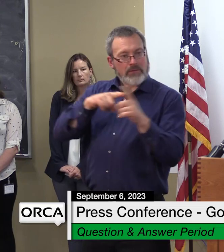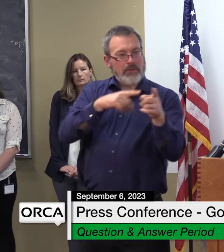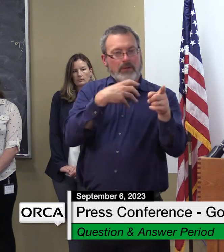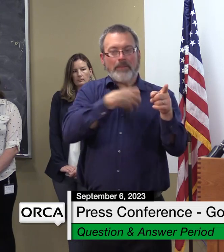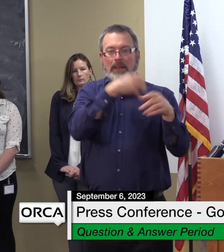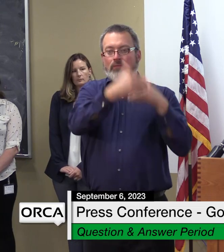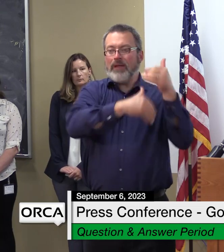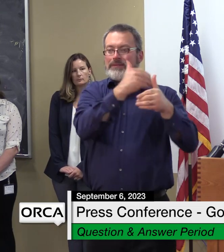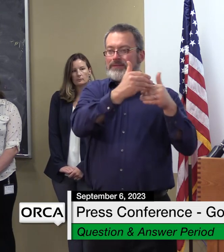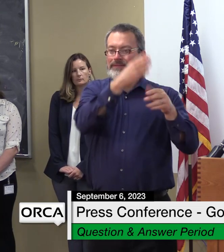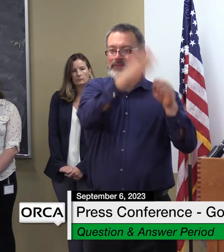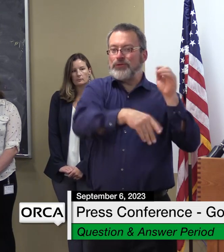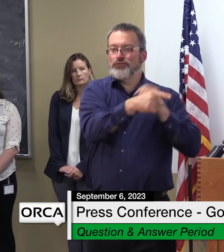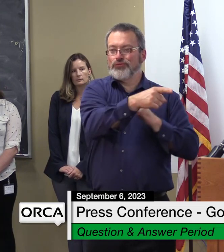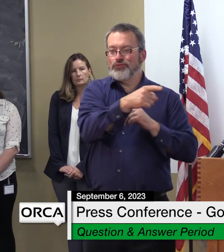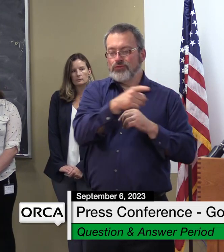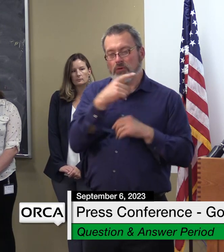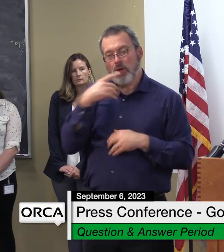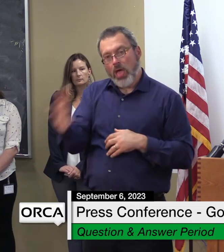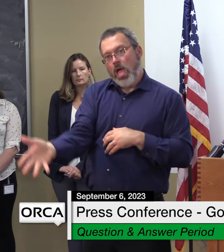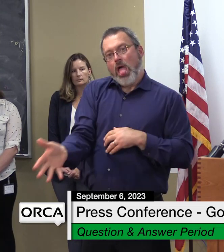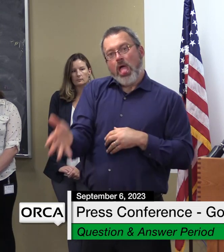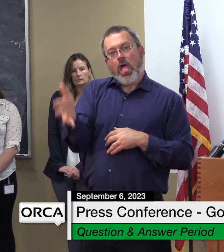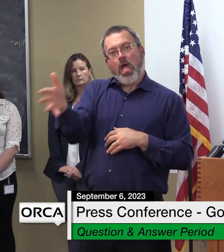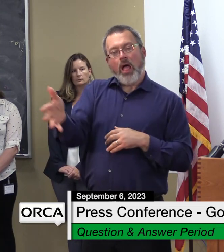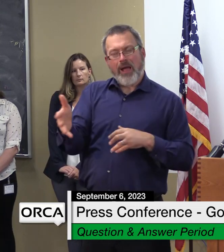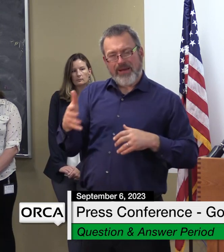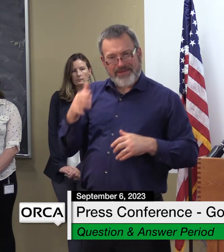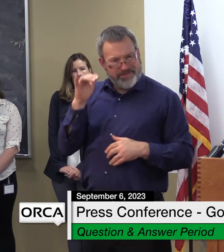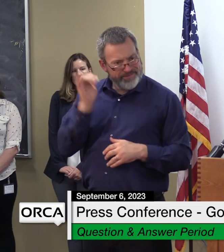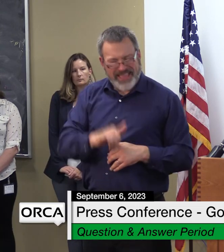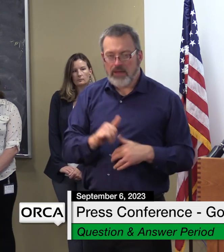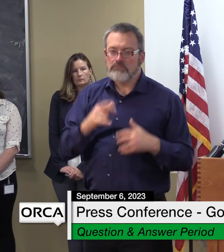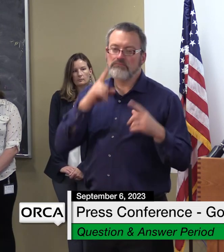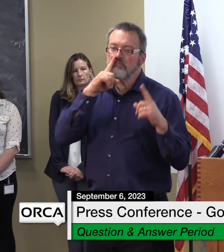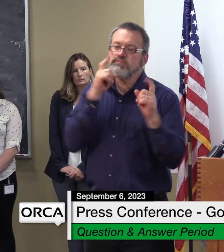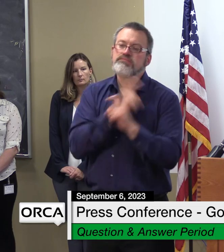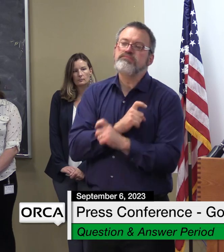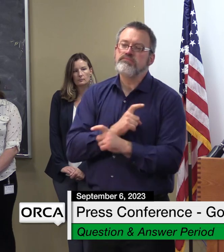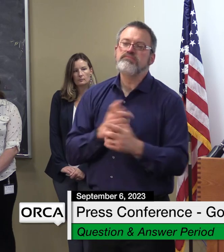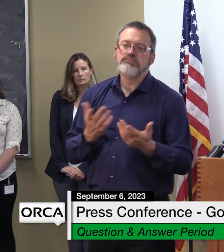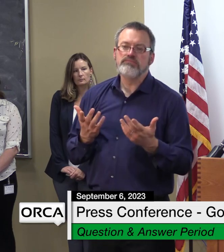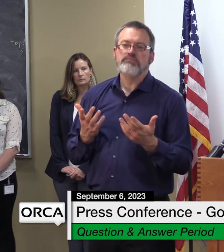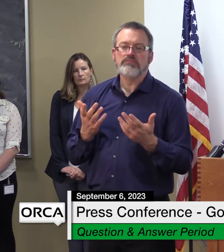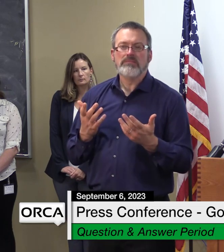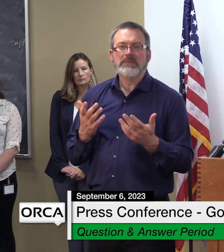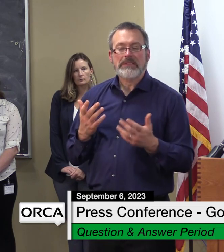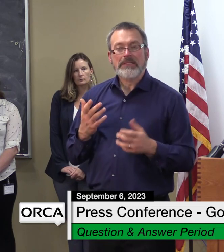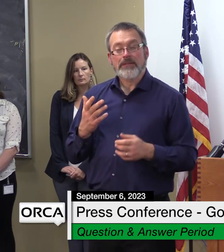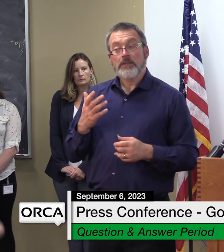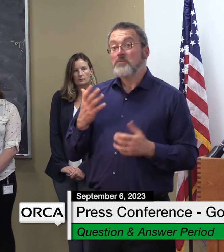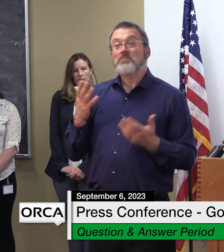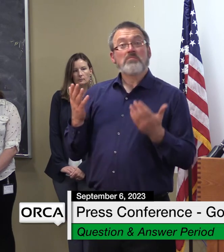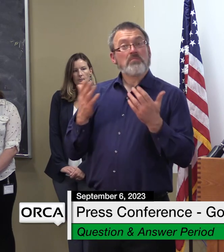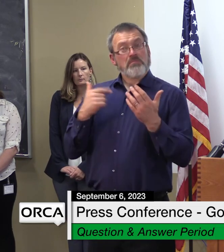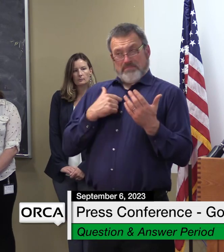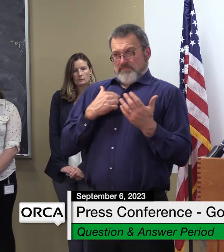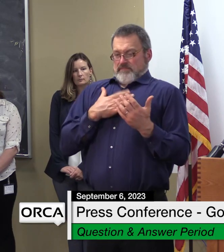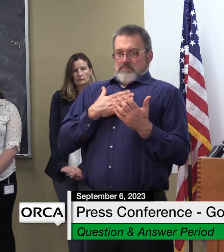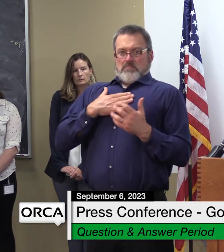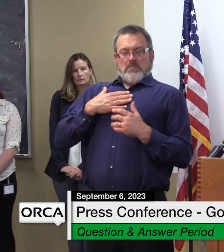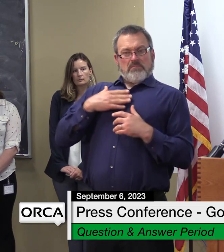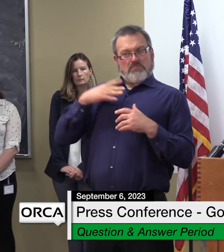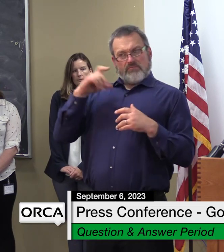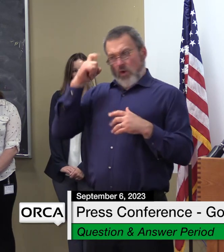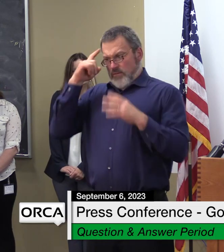complicated factors in all of this. But it's not lost on us that they're paying, or at least burdened with lot